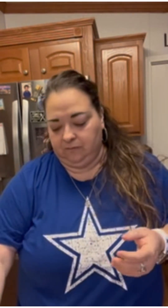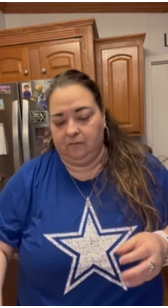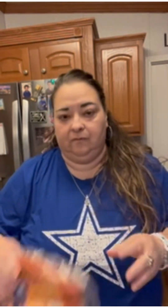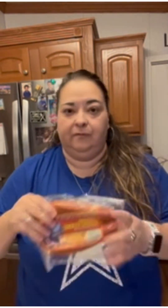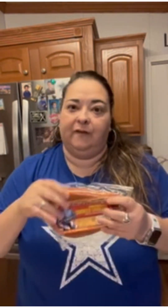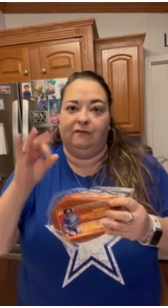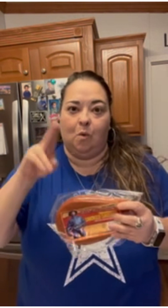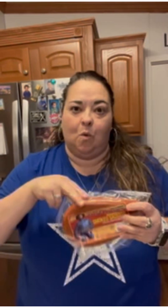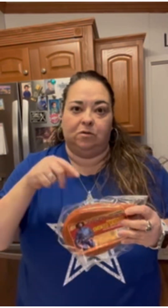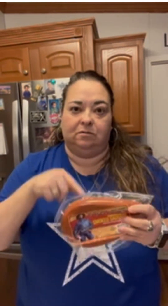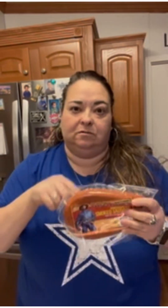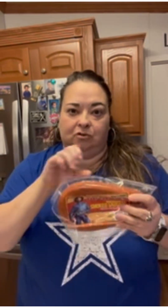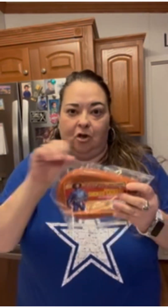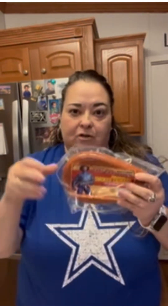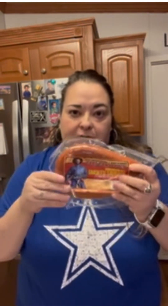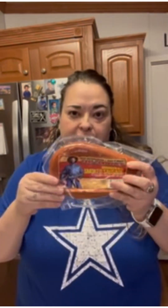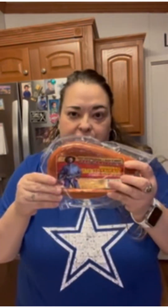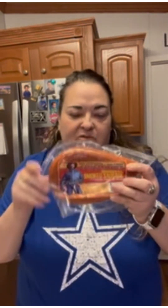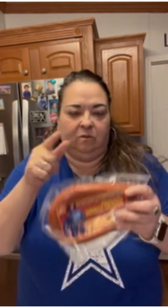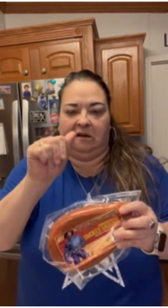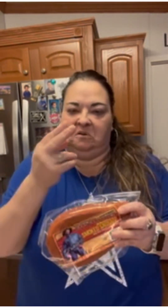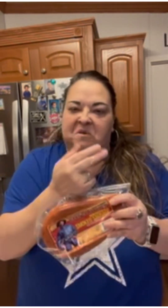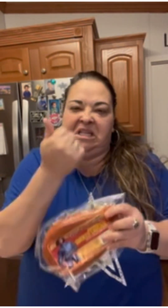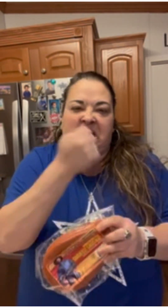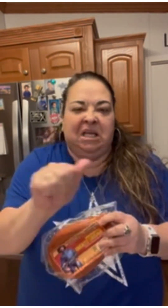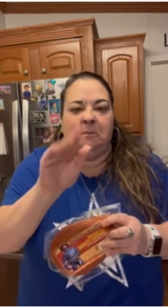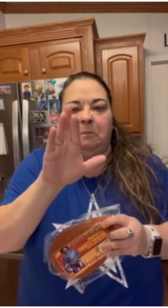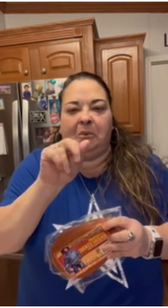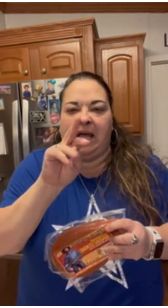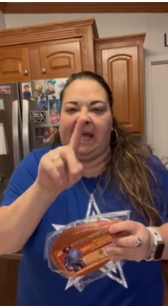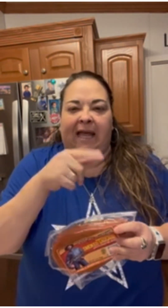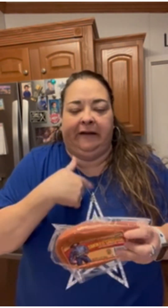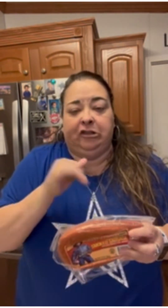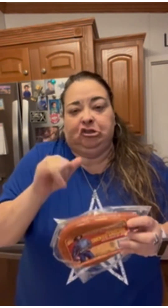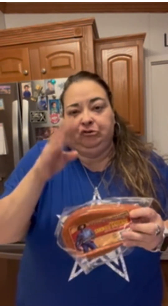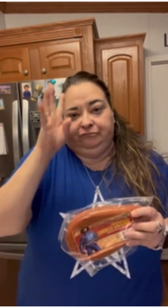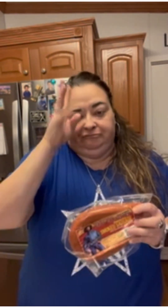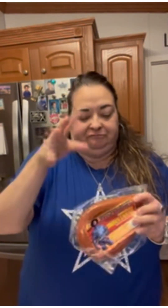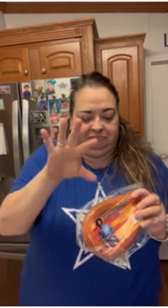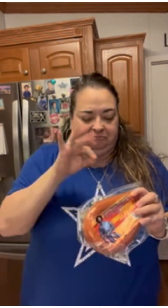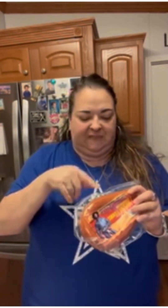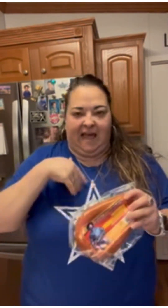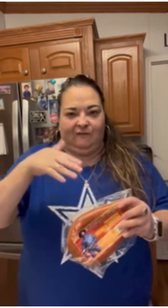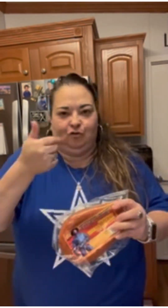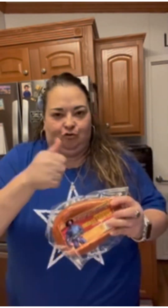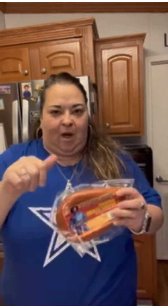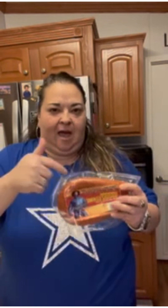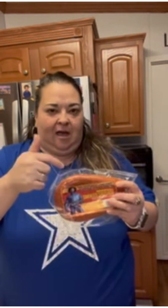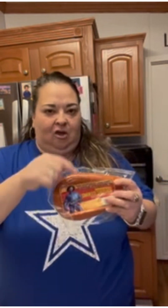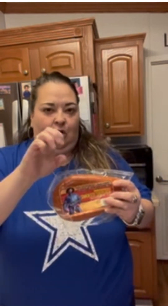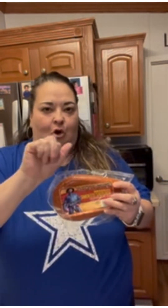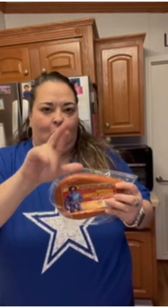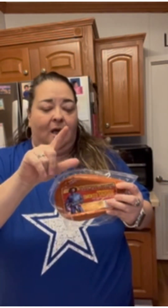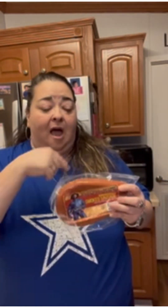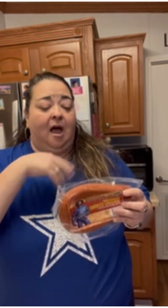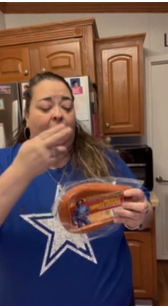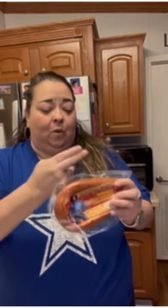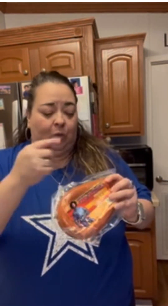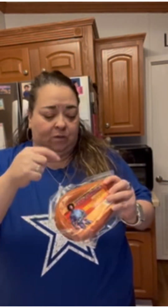going to use, of course, sausage. But you can use any brand. I just picked this brand. I haven't tried